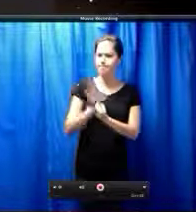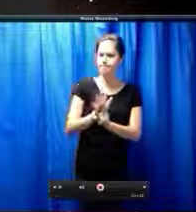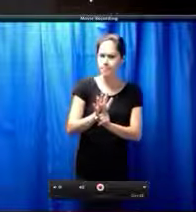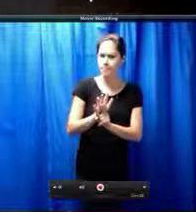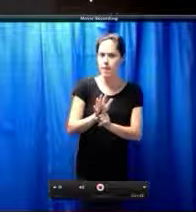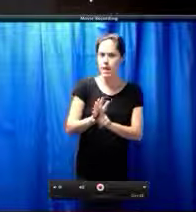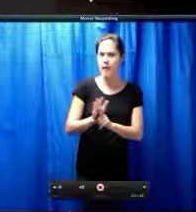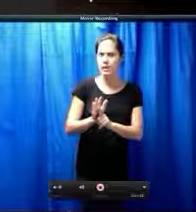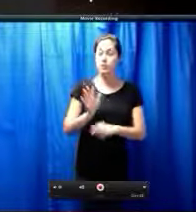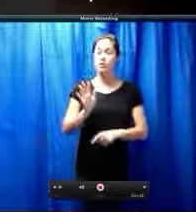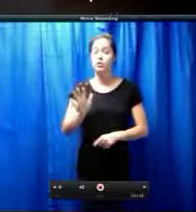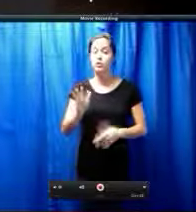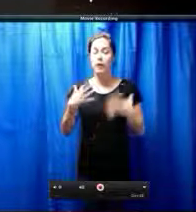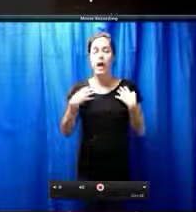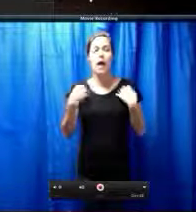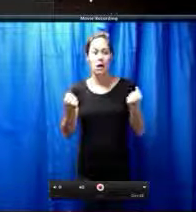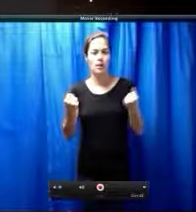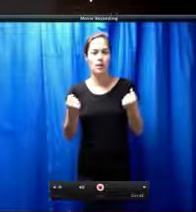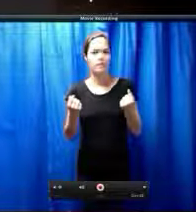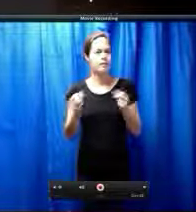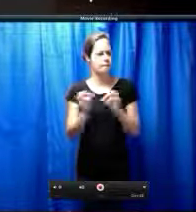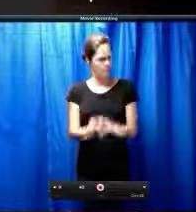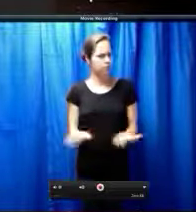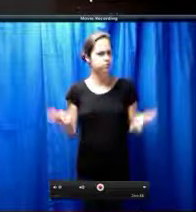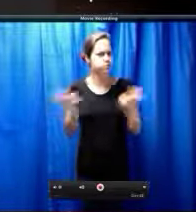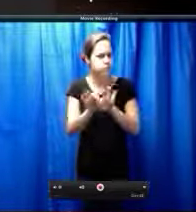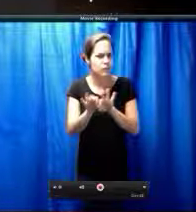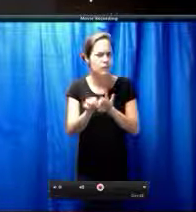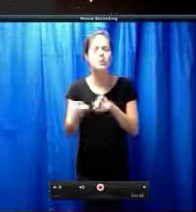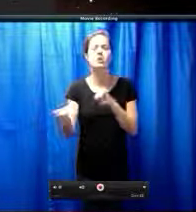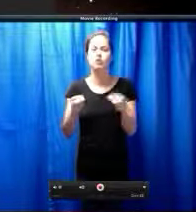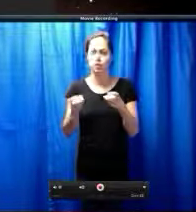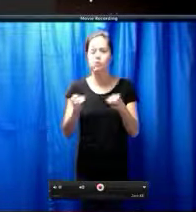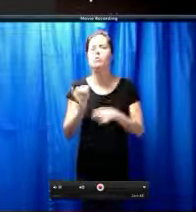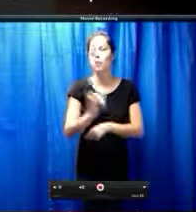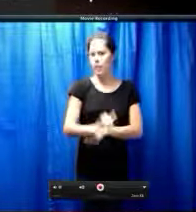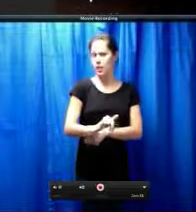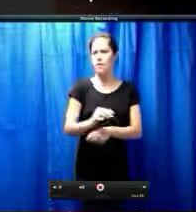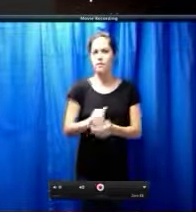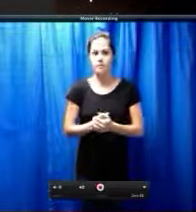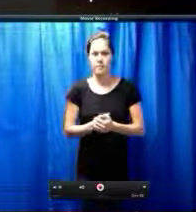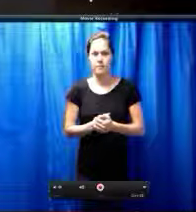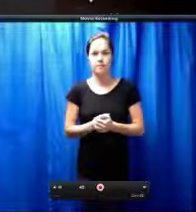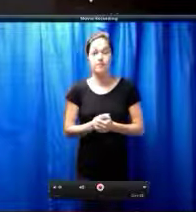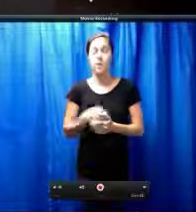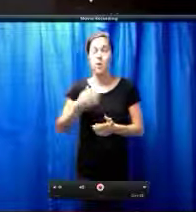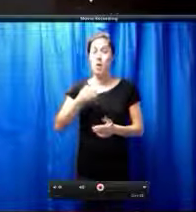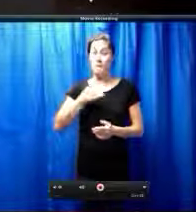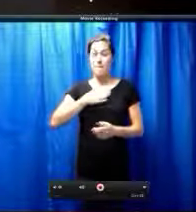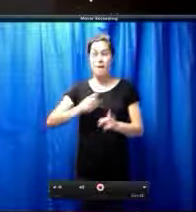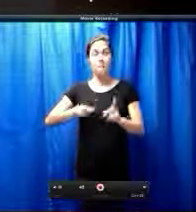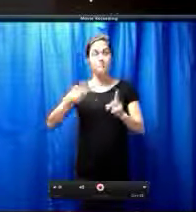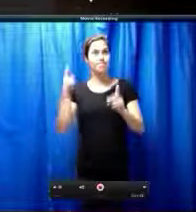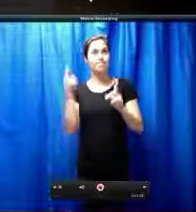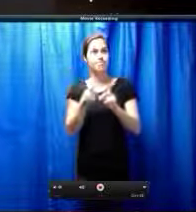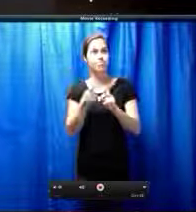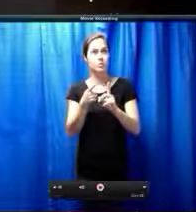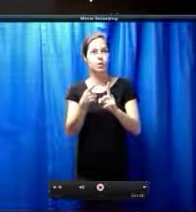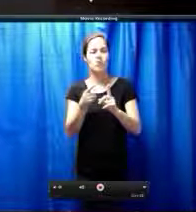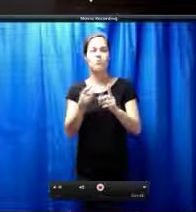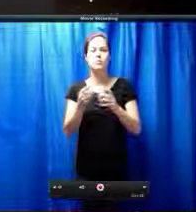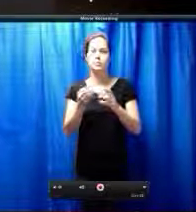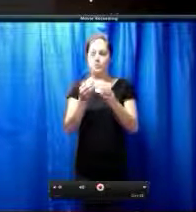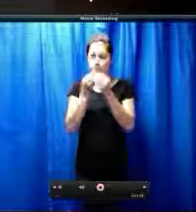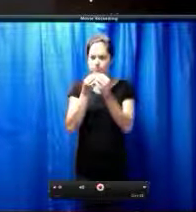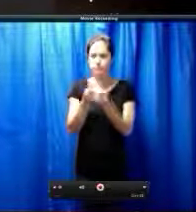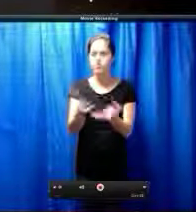are very, very important, and we can have some control of those things. So that's my whole goal, is just to kind of show you some things so that you make some